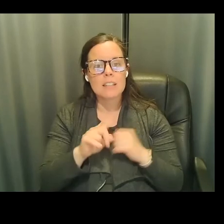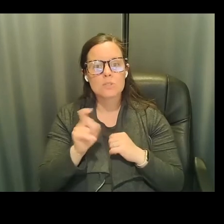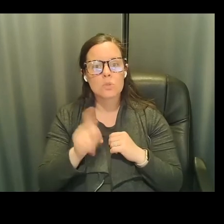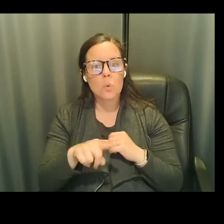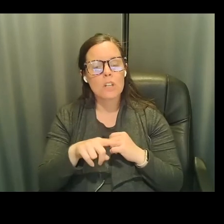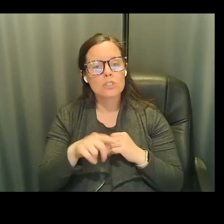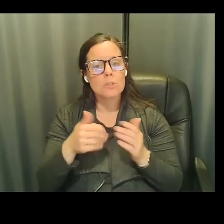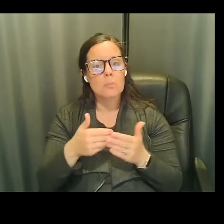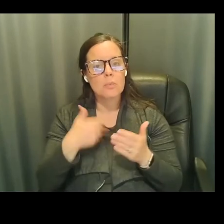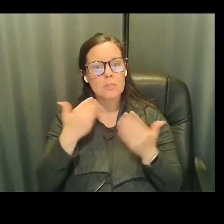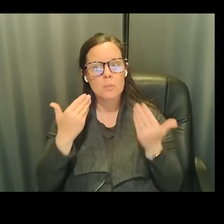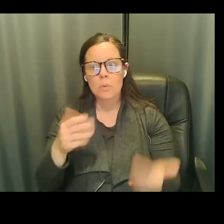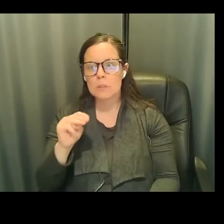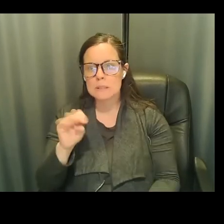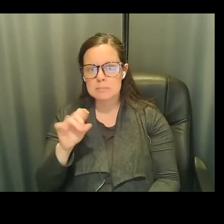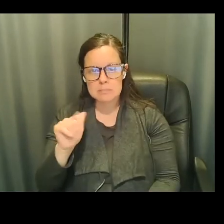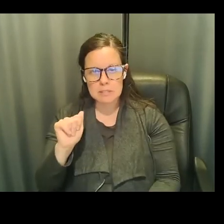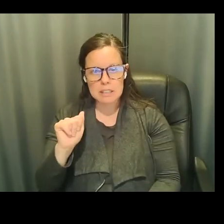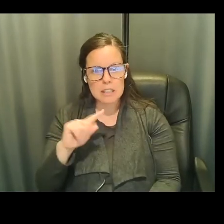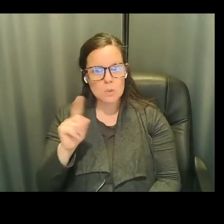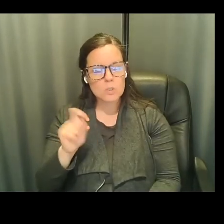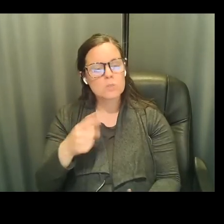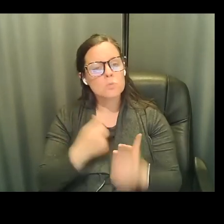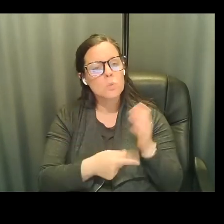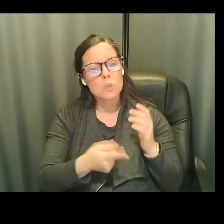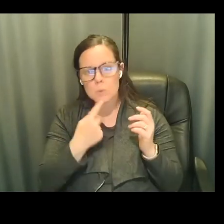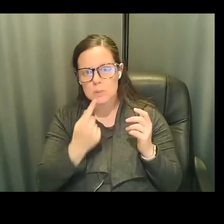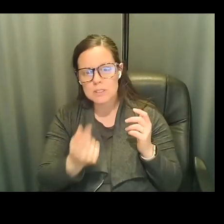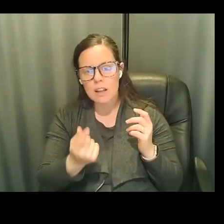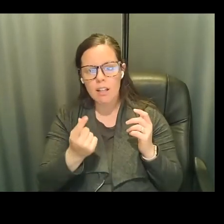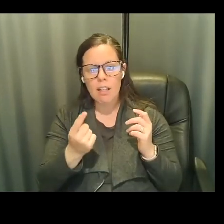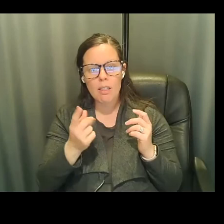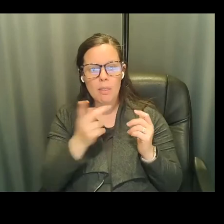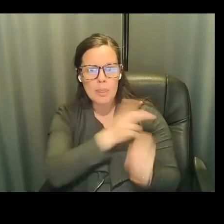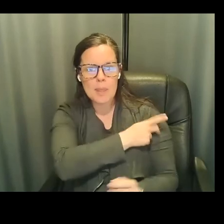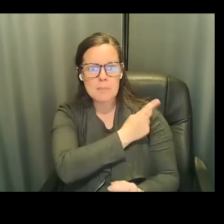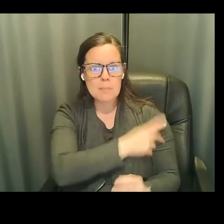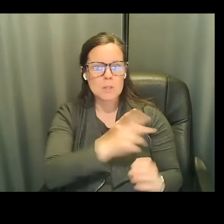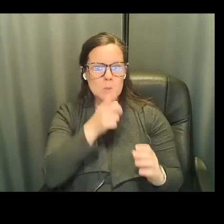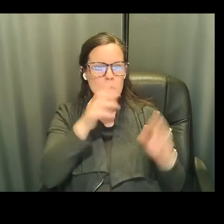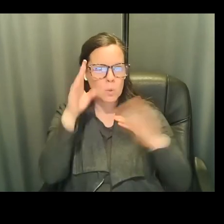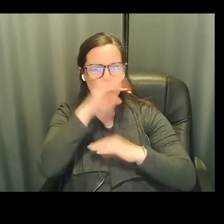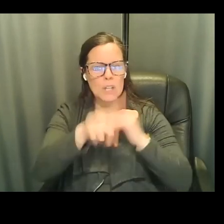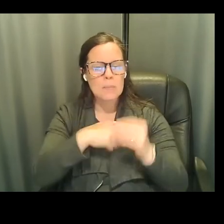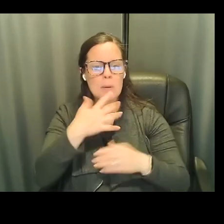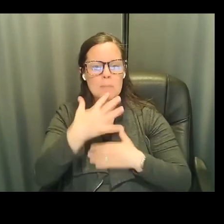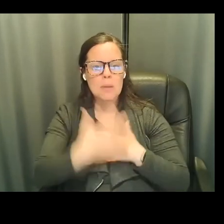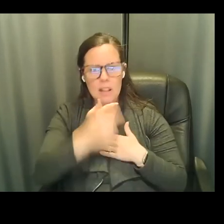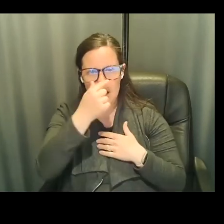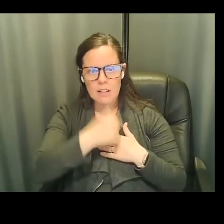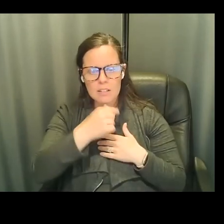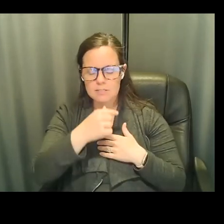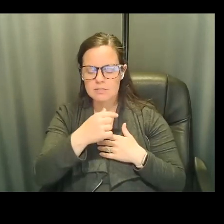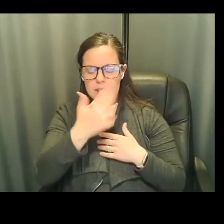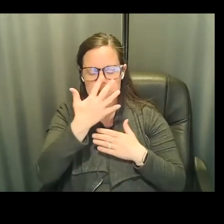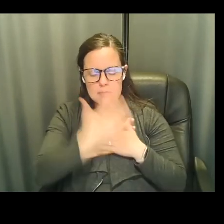going to the media questions is, what do you tell your patients worried about blood clots after the pause with the Johnson &